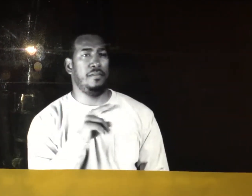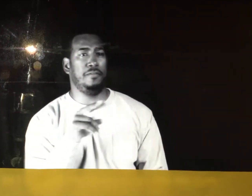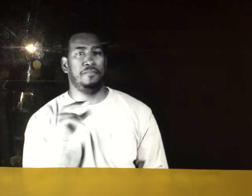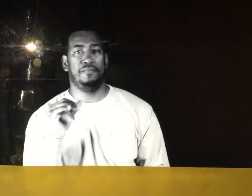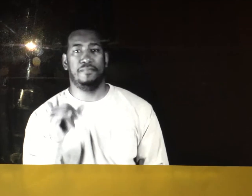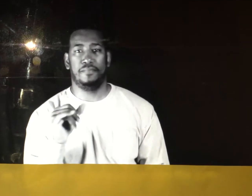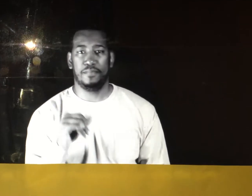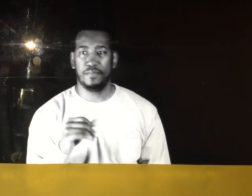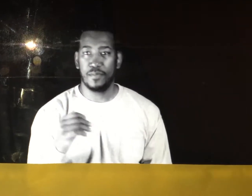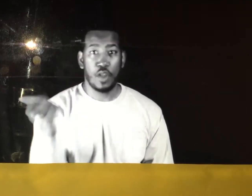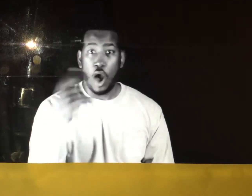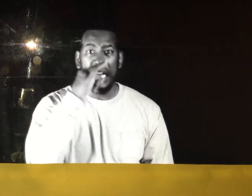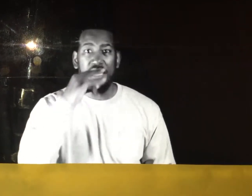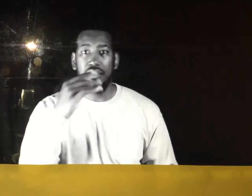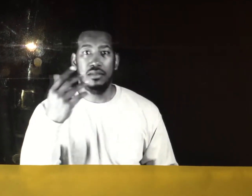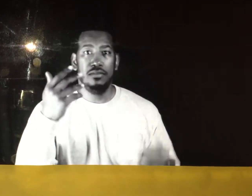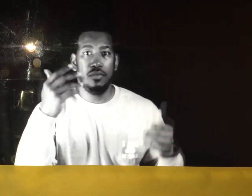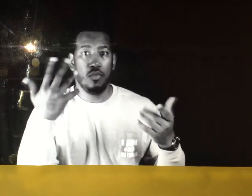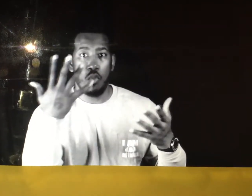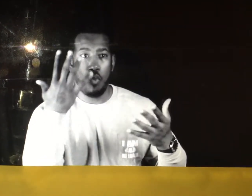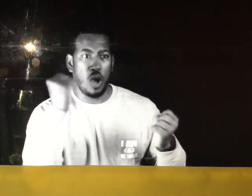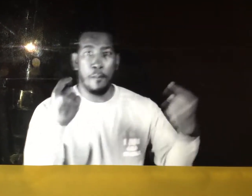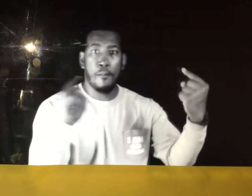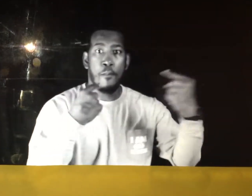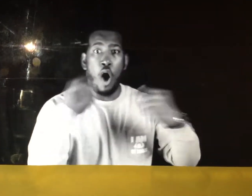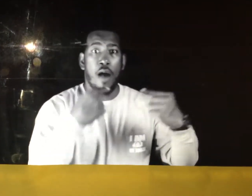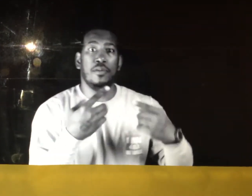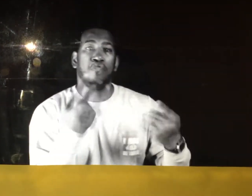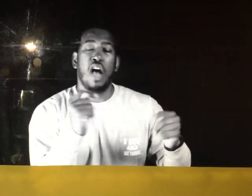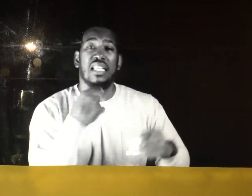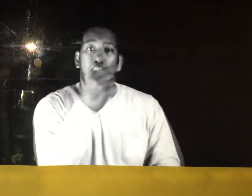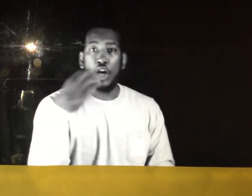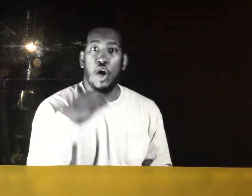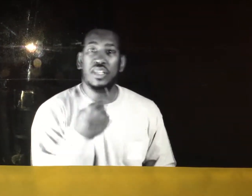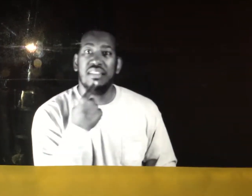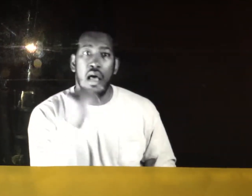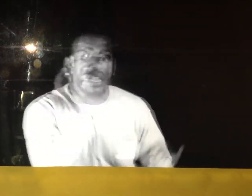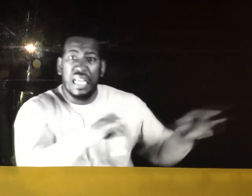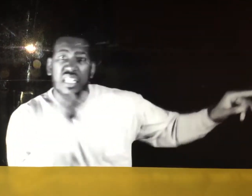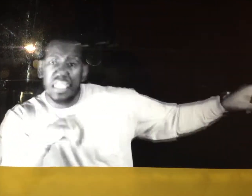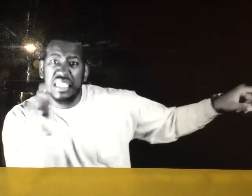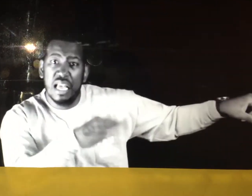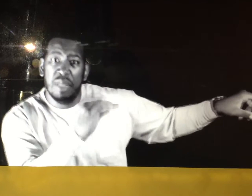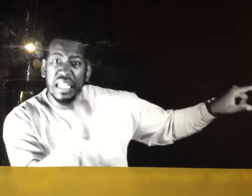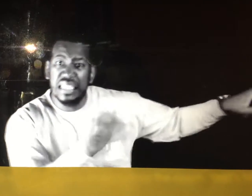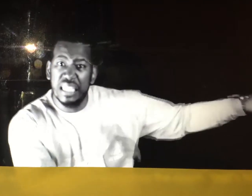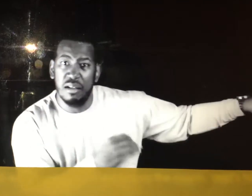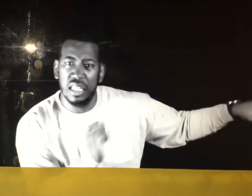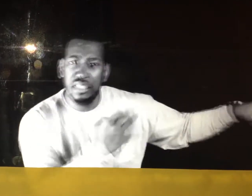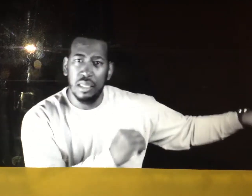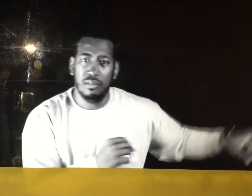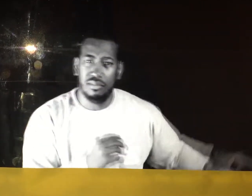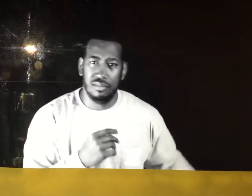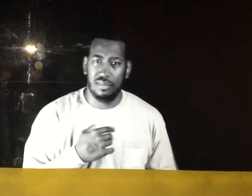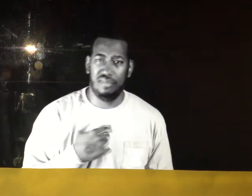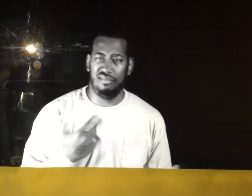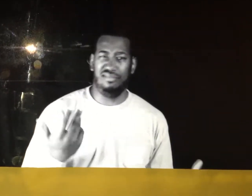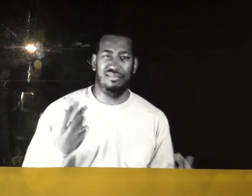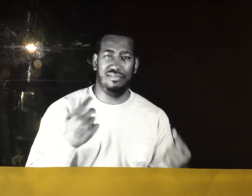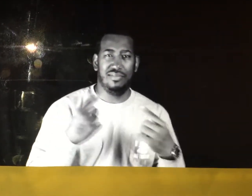And they really weren't expecting me to walk in. All the kids were pointing at me, trying to say, "Teacher, he's here, he's